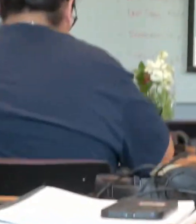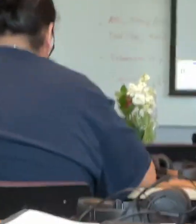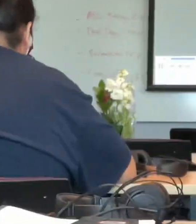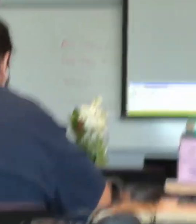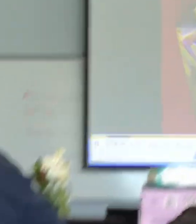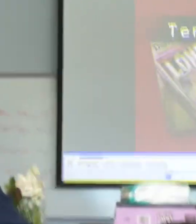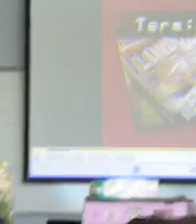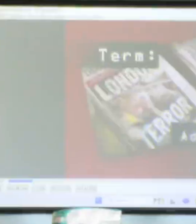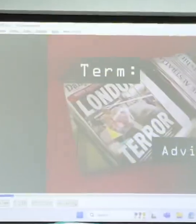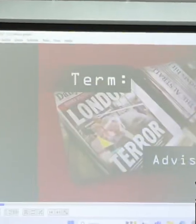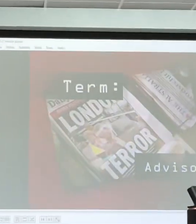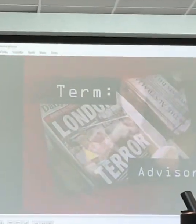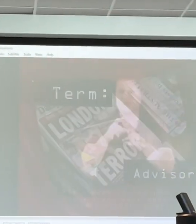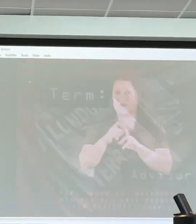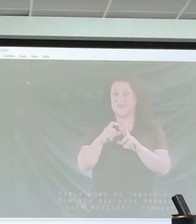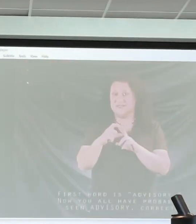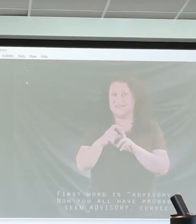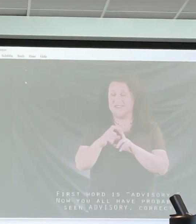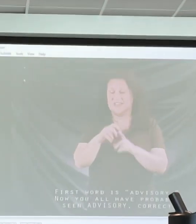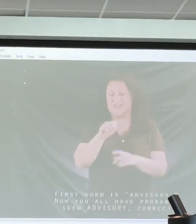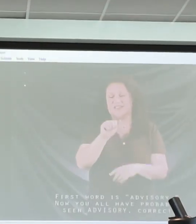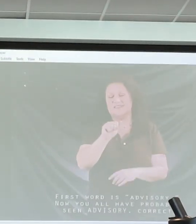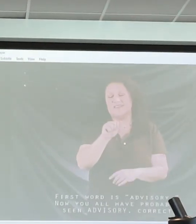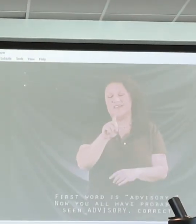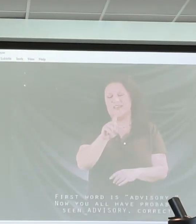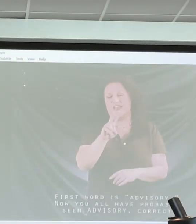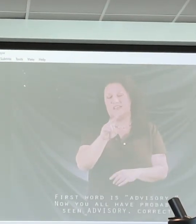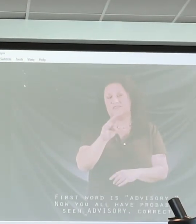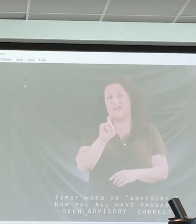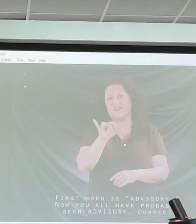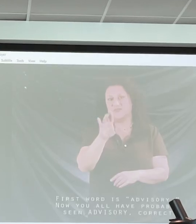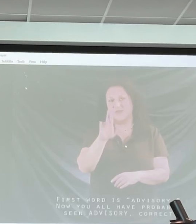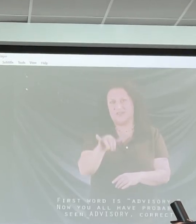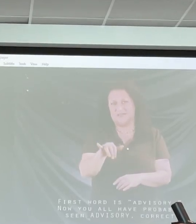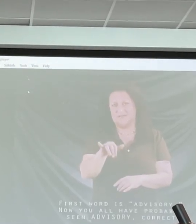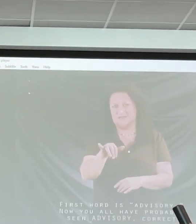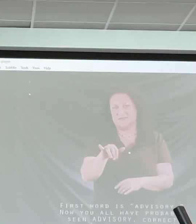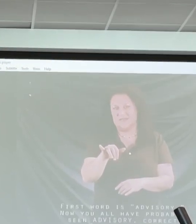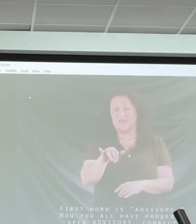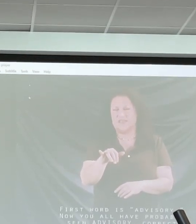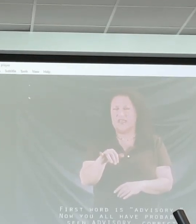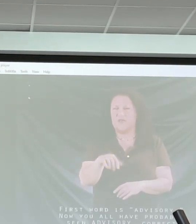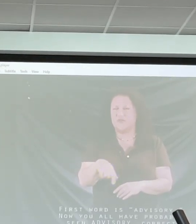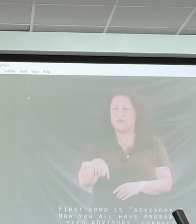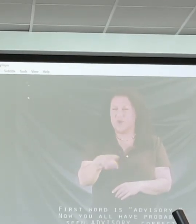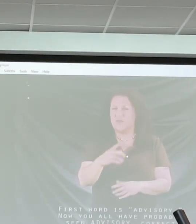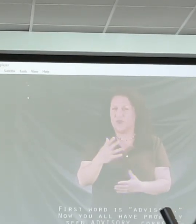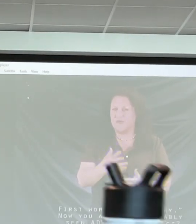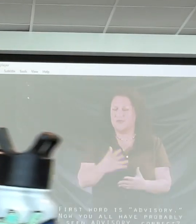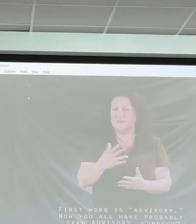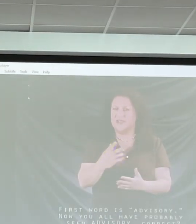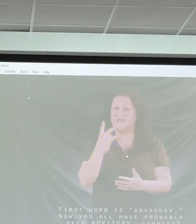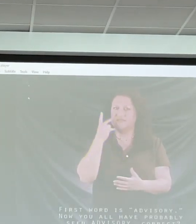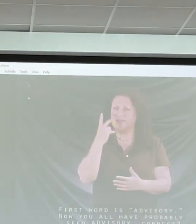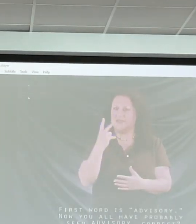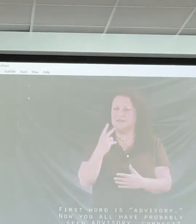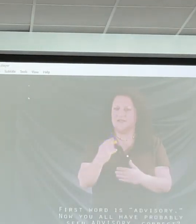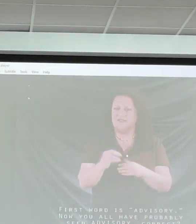Is it recording? First word is advisory. Now, you all probably have seen